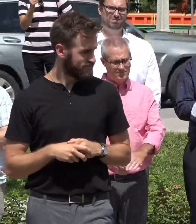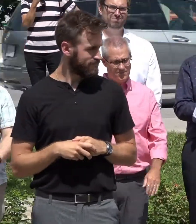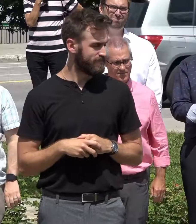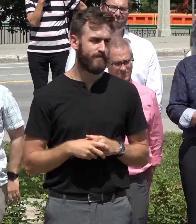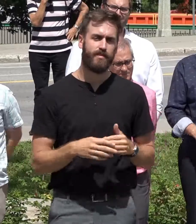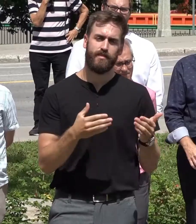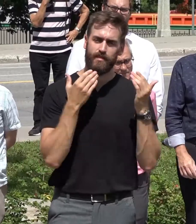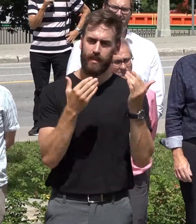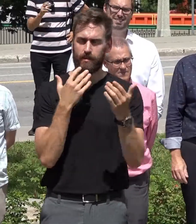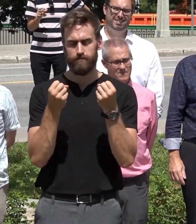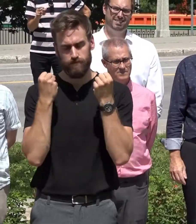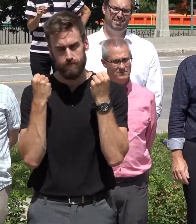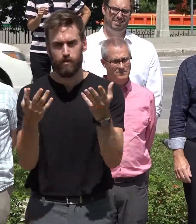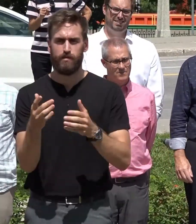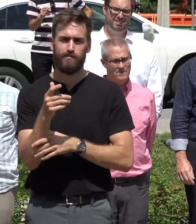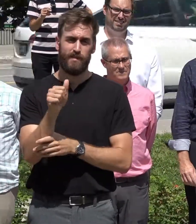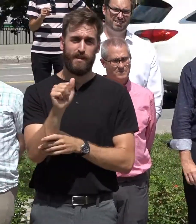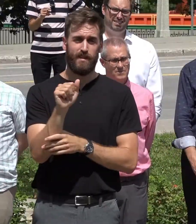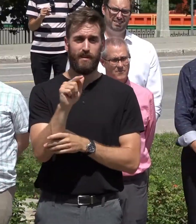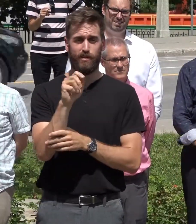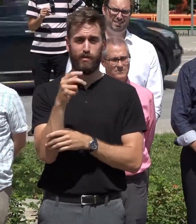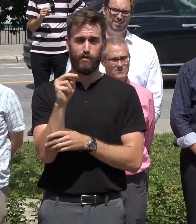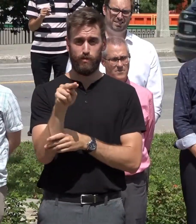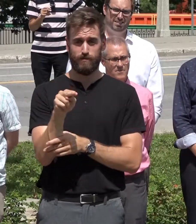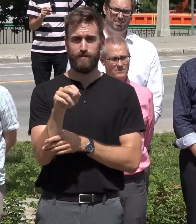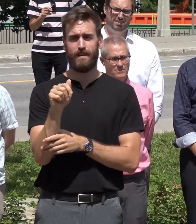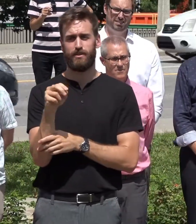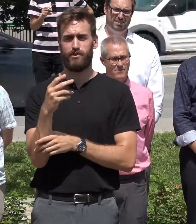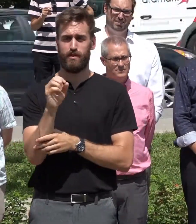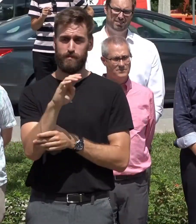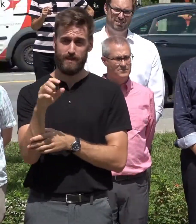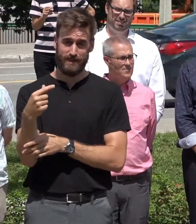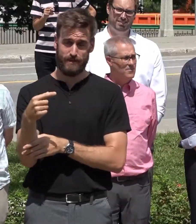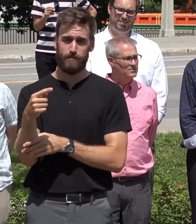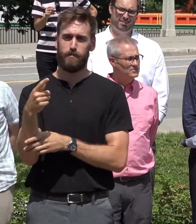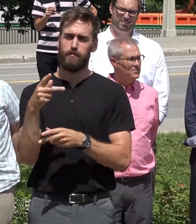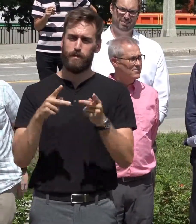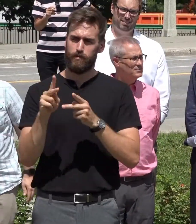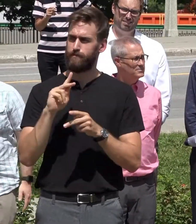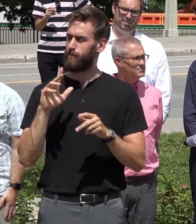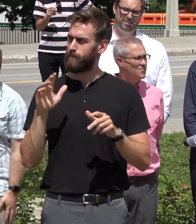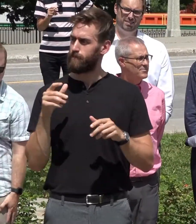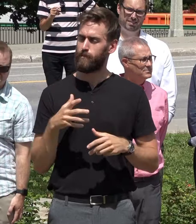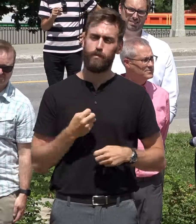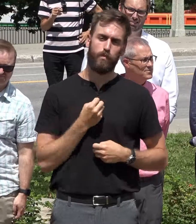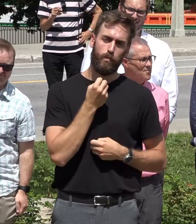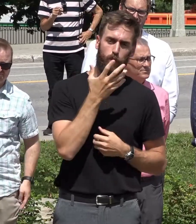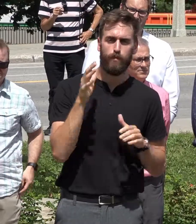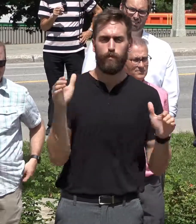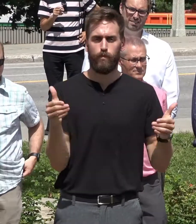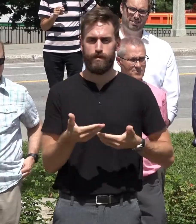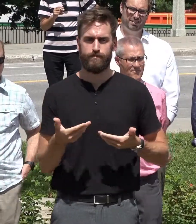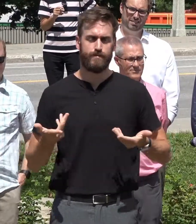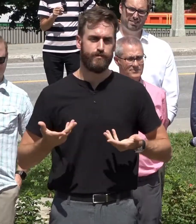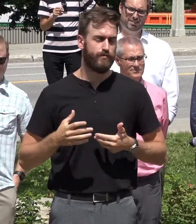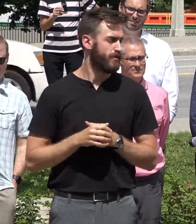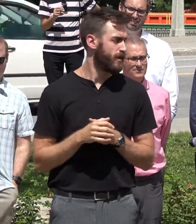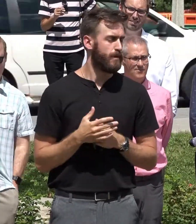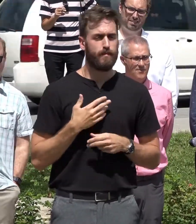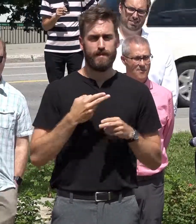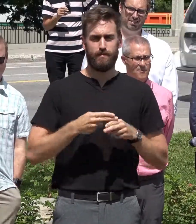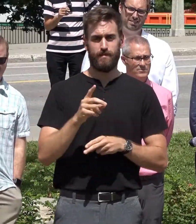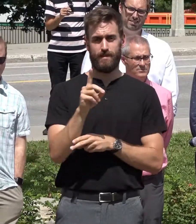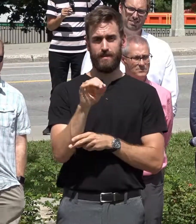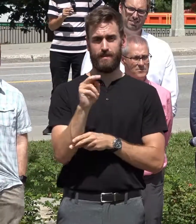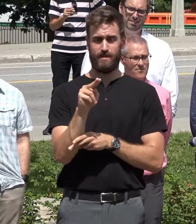Thank you so much to the Algonquin and Anishinaabe peoples for your warm welcome. My name is Dylan Black.